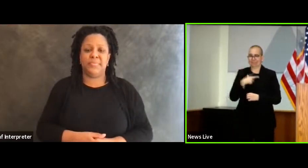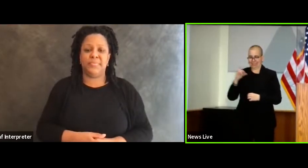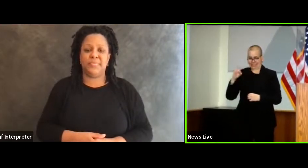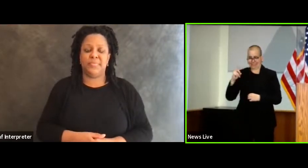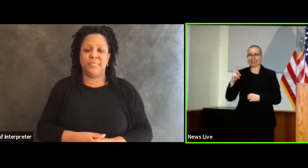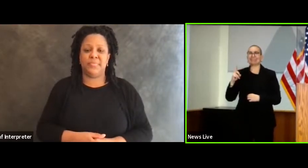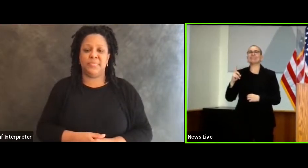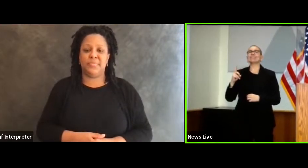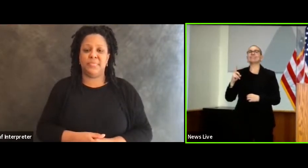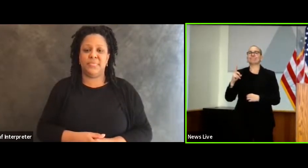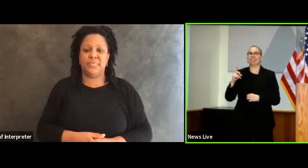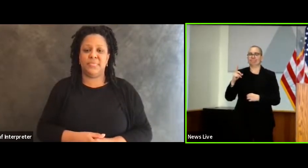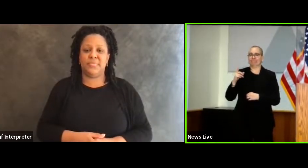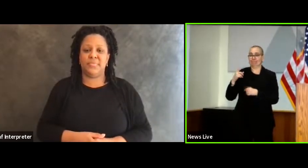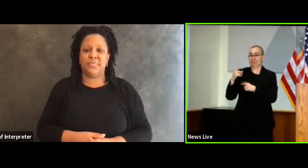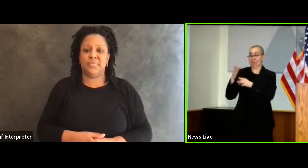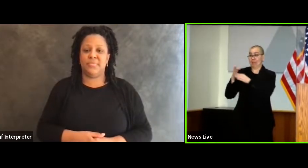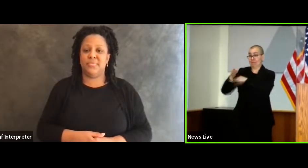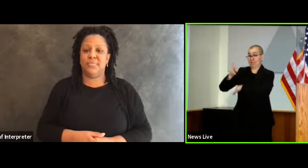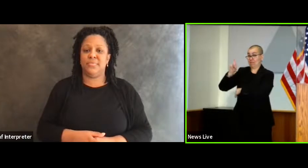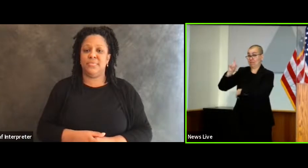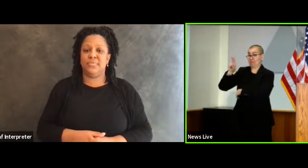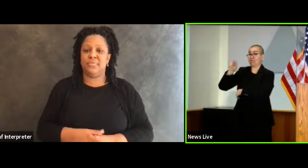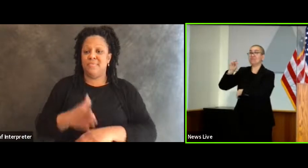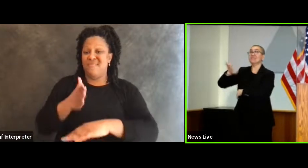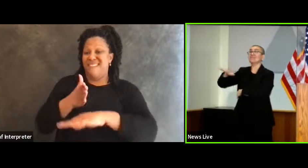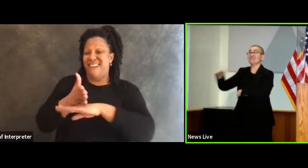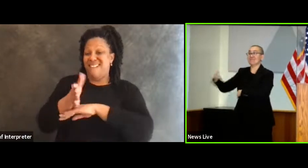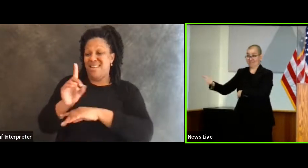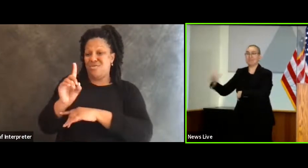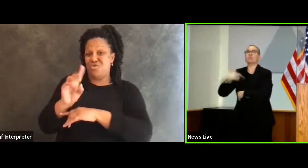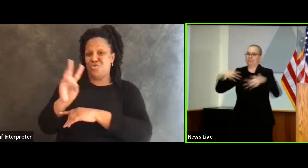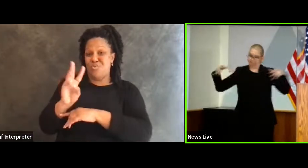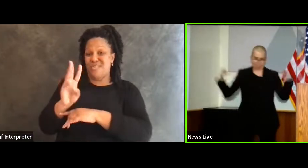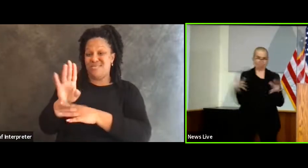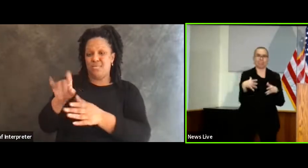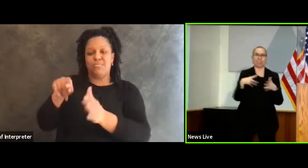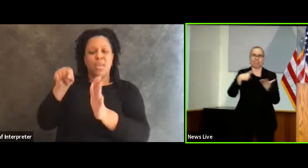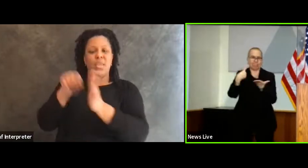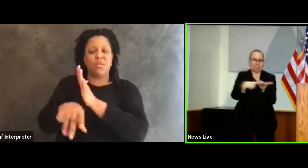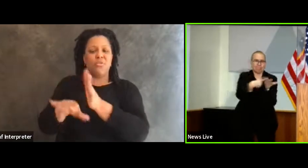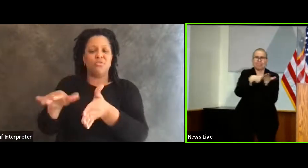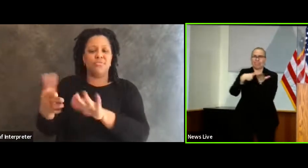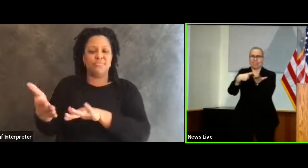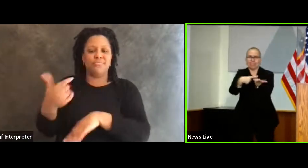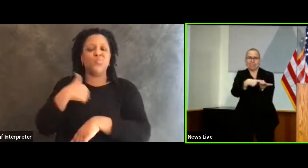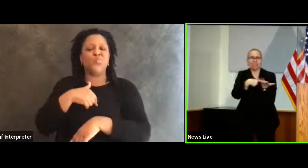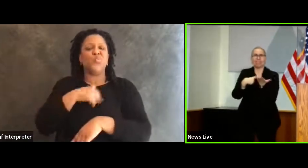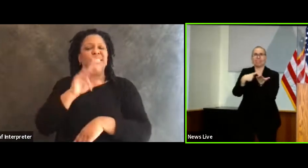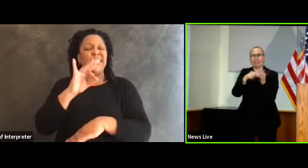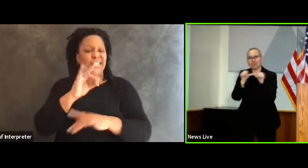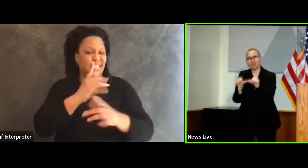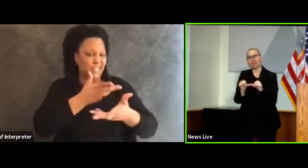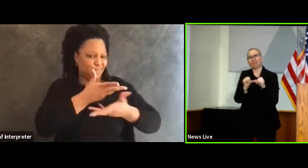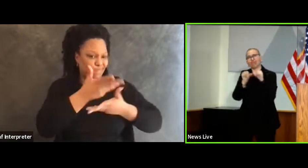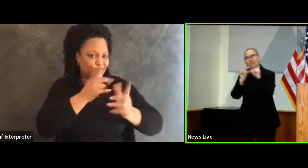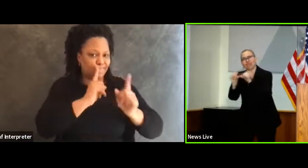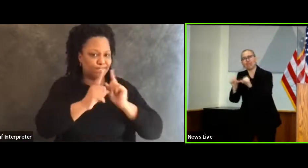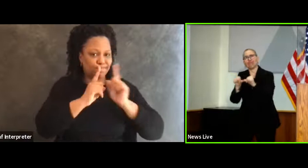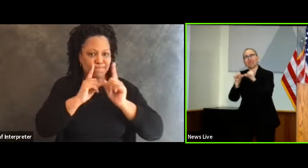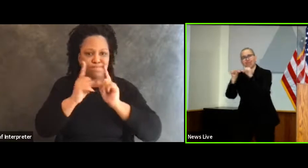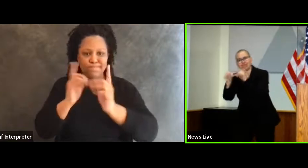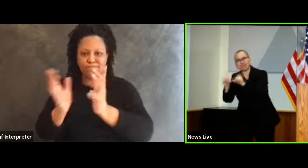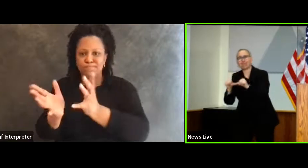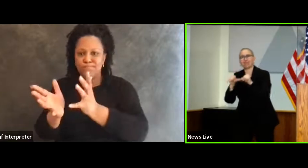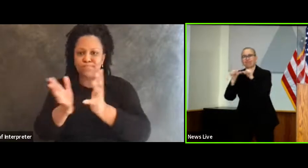after Dante Wright was killed, and I think it was an outgrowth of that conversation with the leaders that led